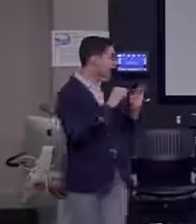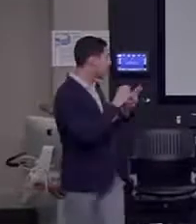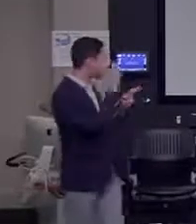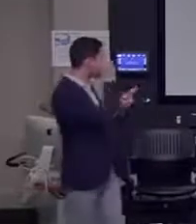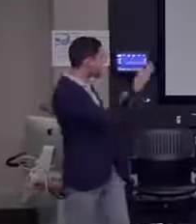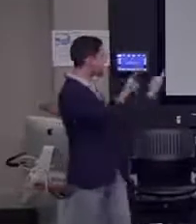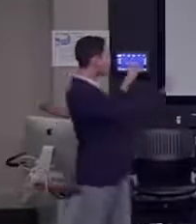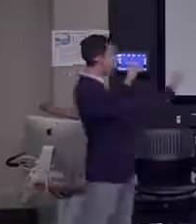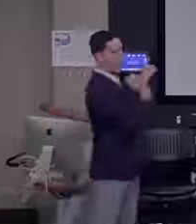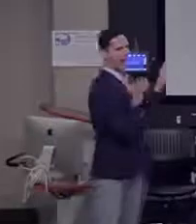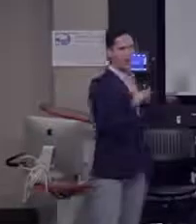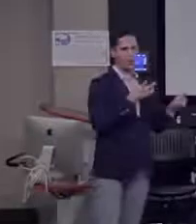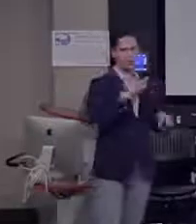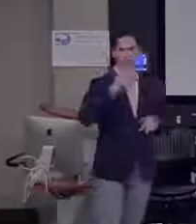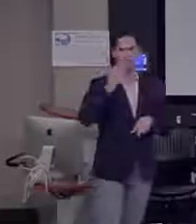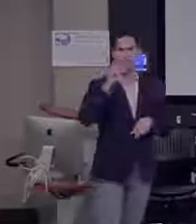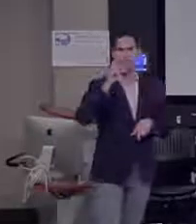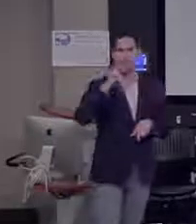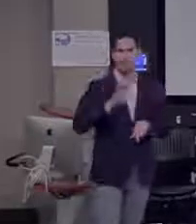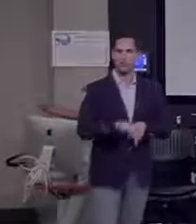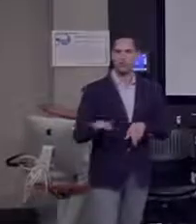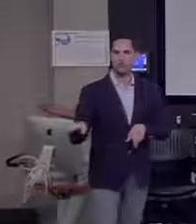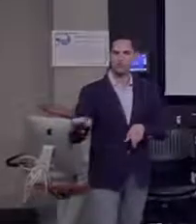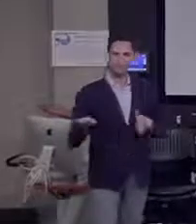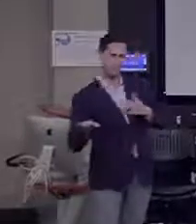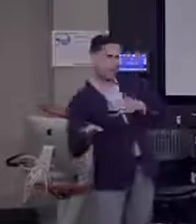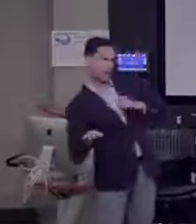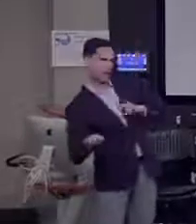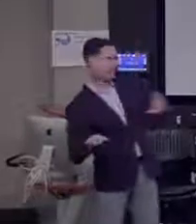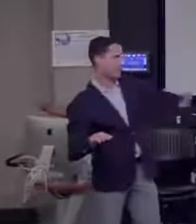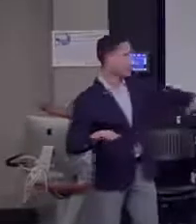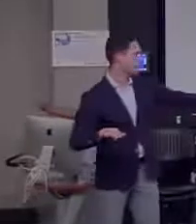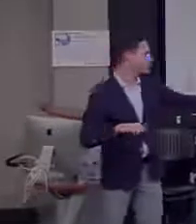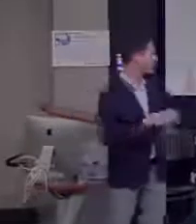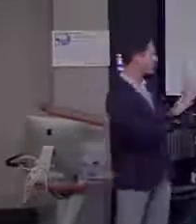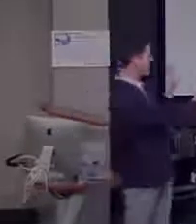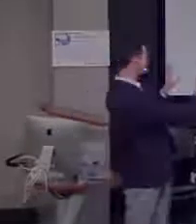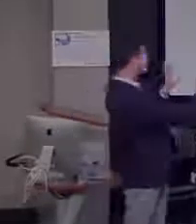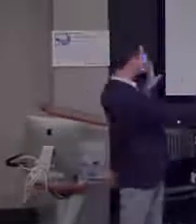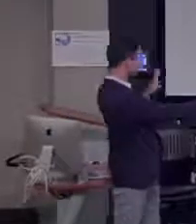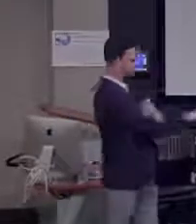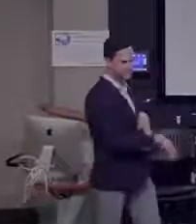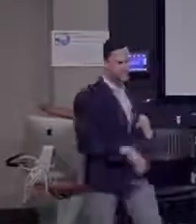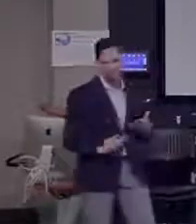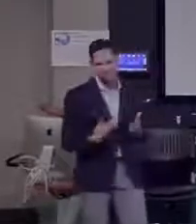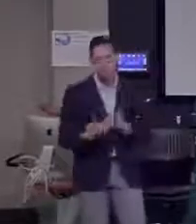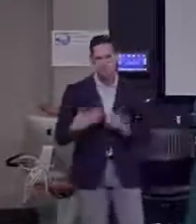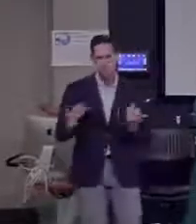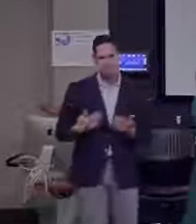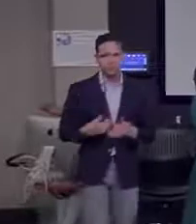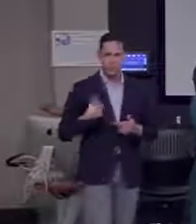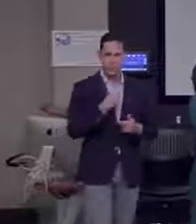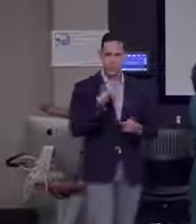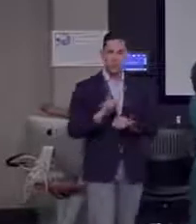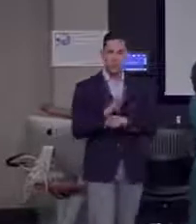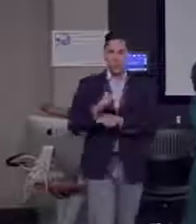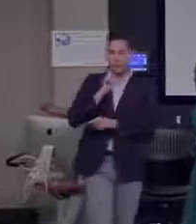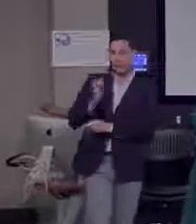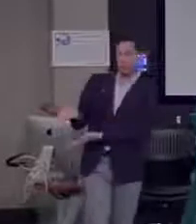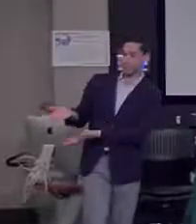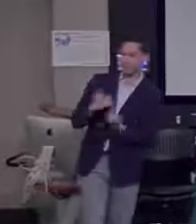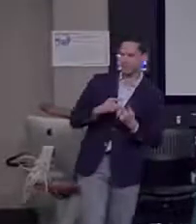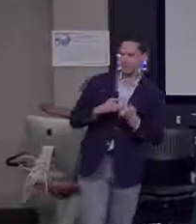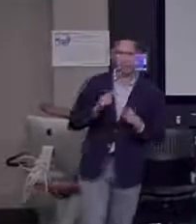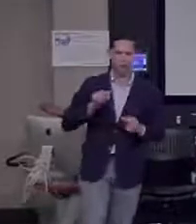Kathy's. Yes. Okay. We have to point out the important things in life. So we wanted to manipulate